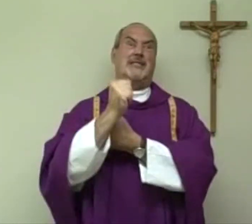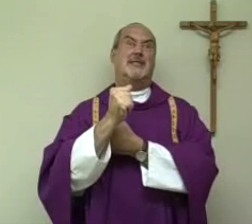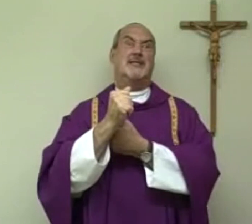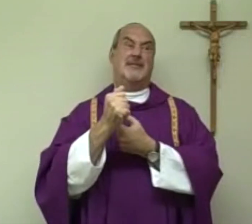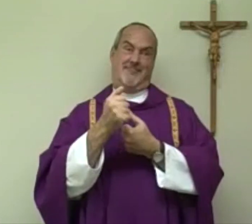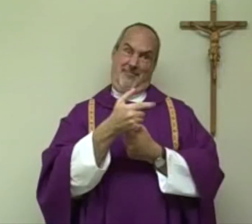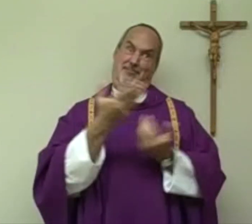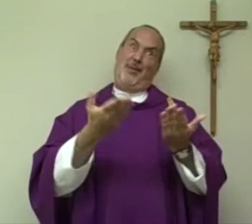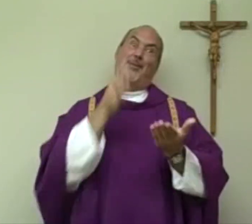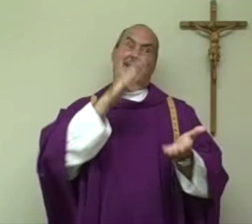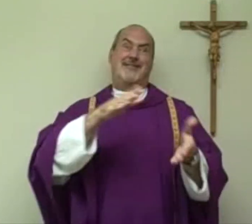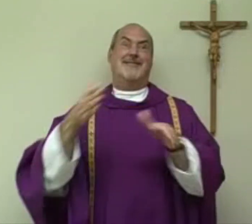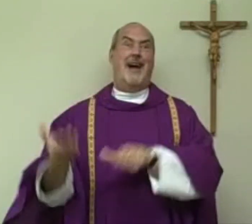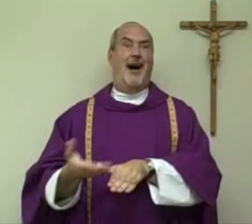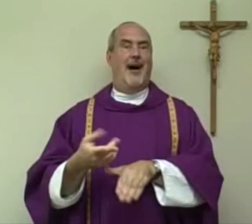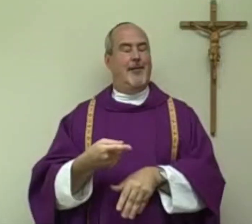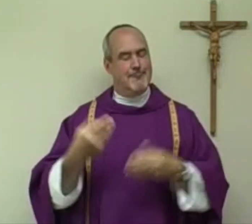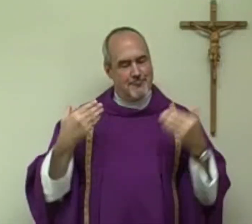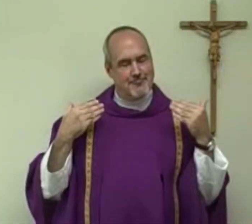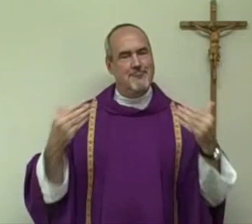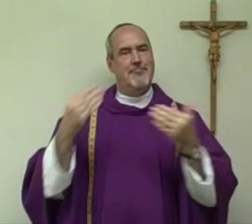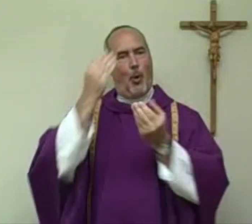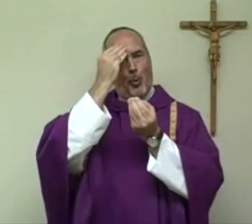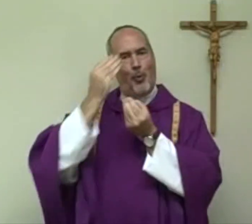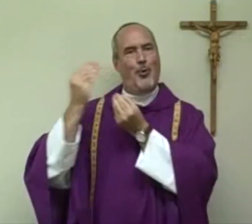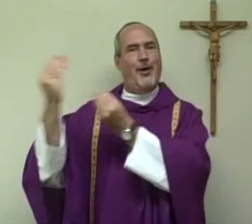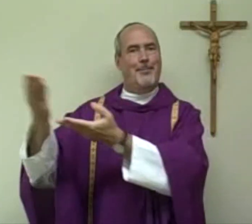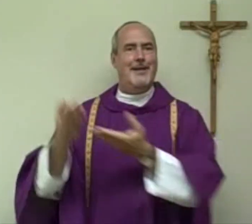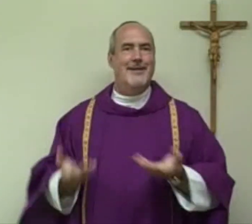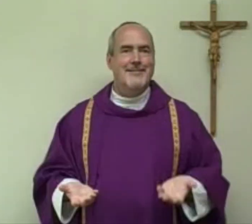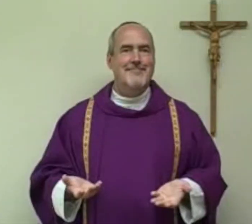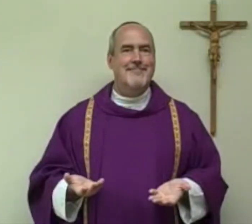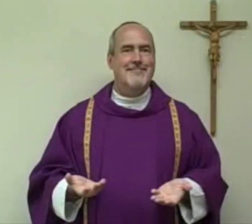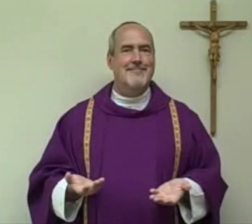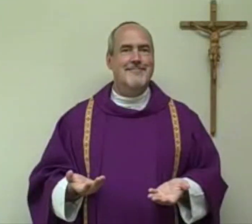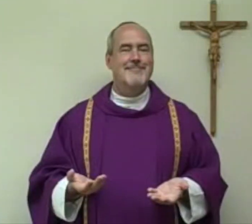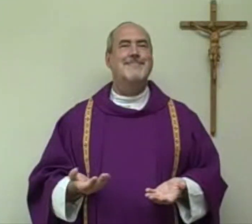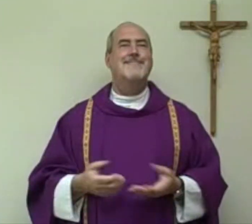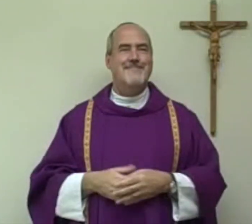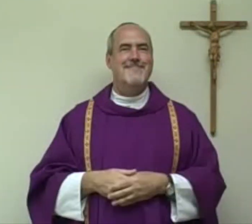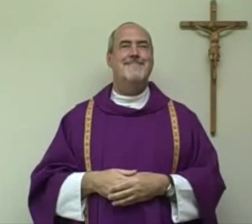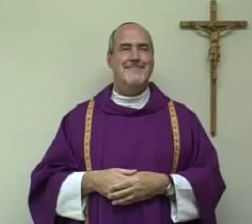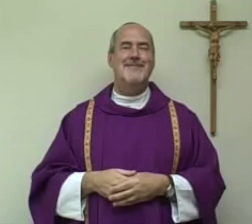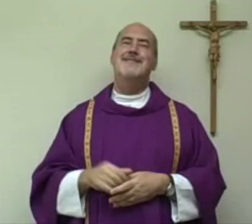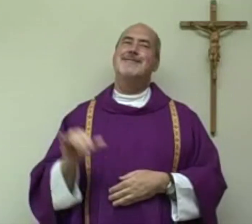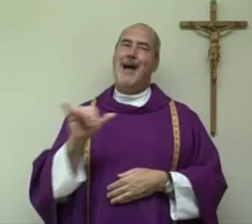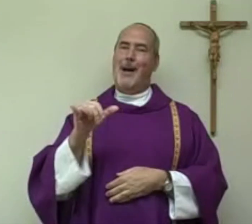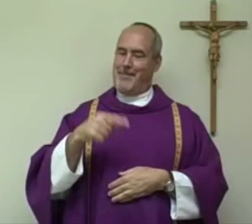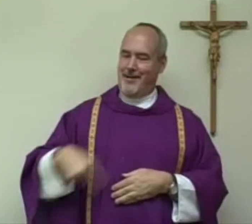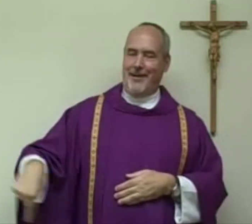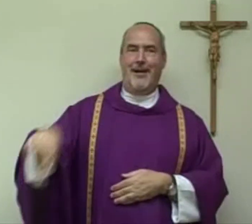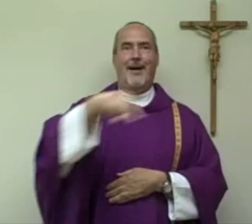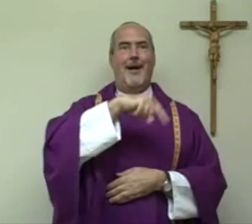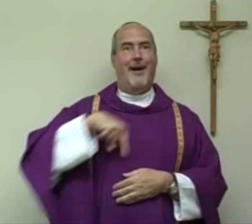back and to preach to the people, and that he would be in danger and possibly be killed, but he obeyed his Father and went